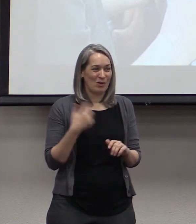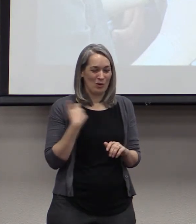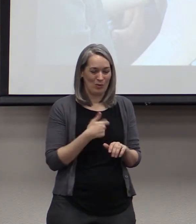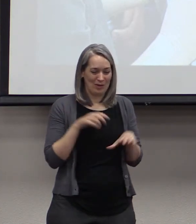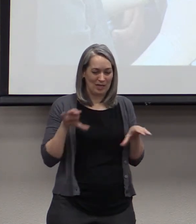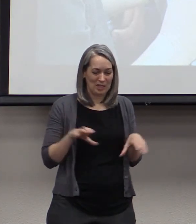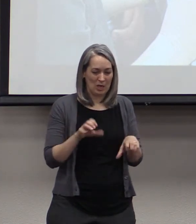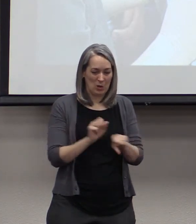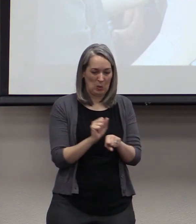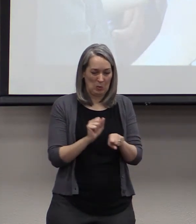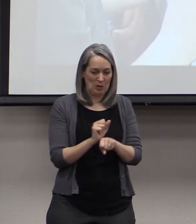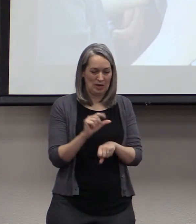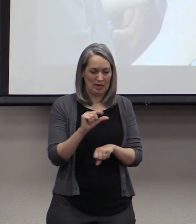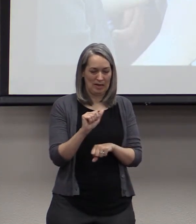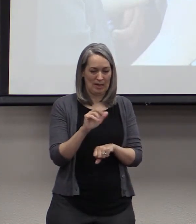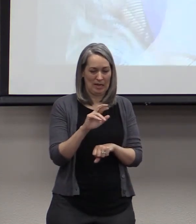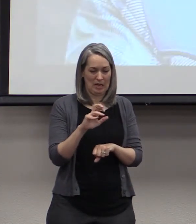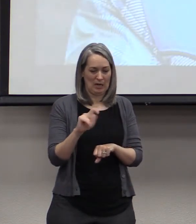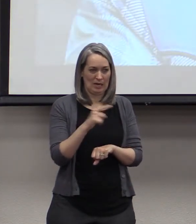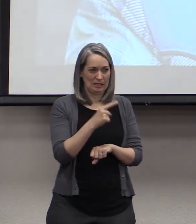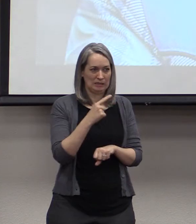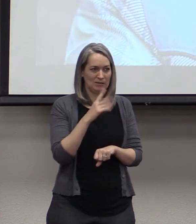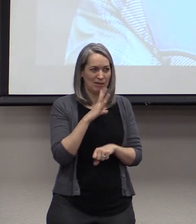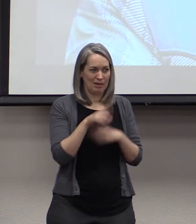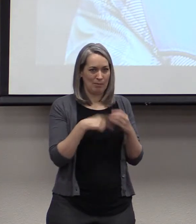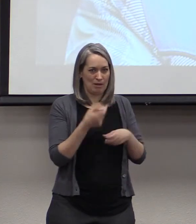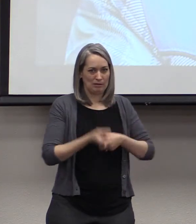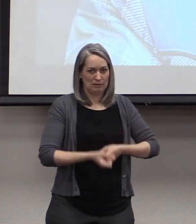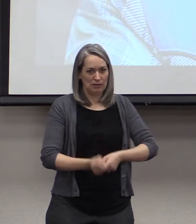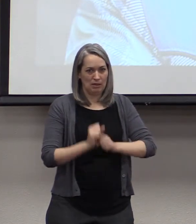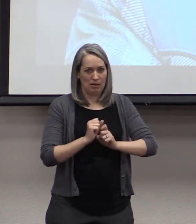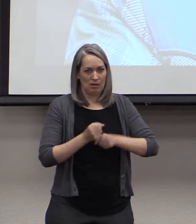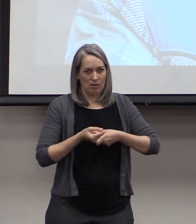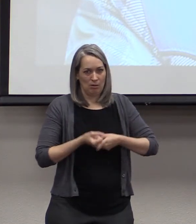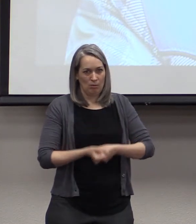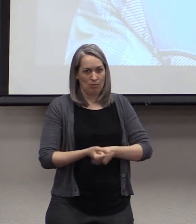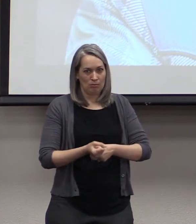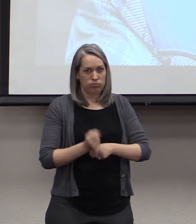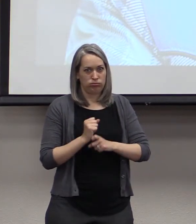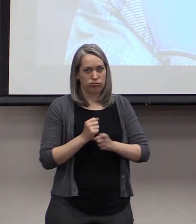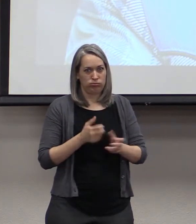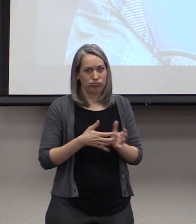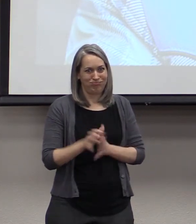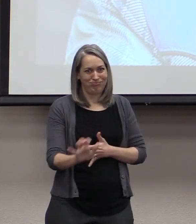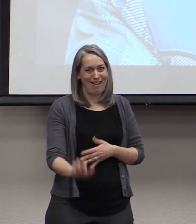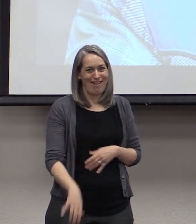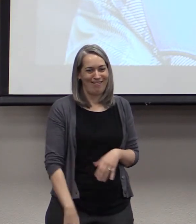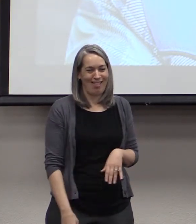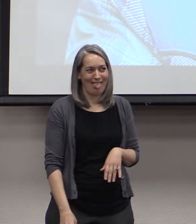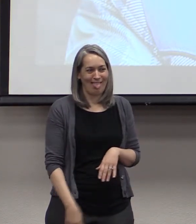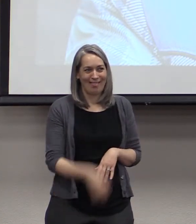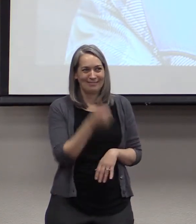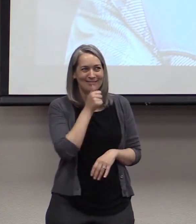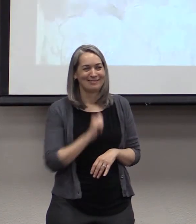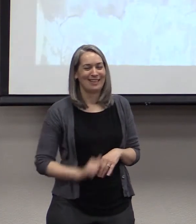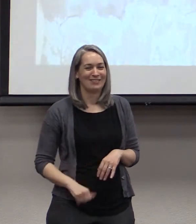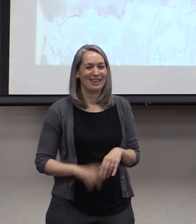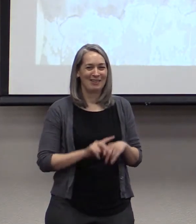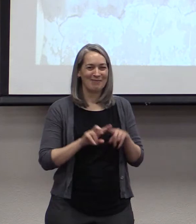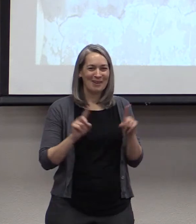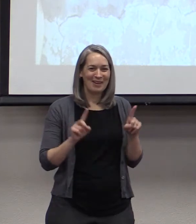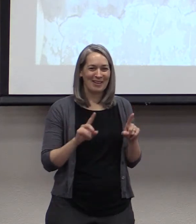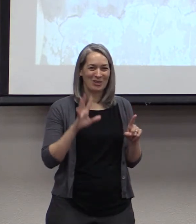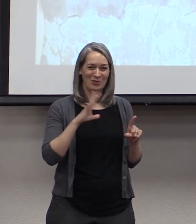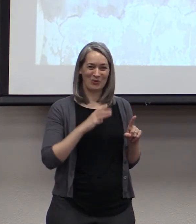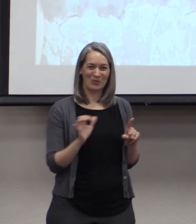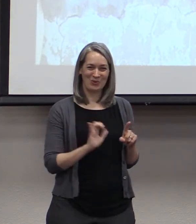doing that Garrett described, man, digging that hole was rough. We definitely bonded over some of that suffering, but that was